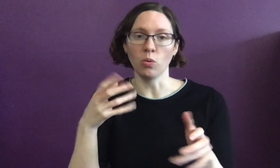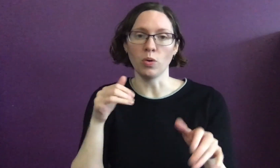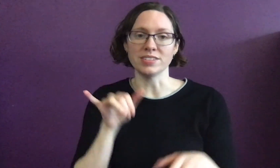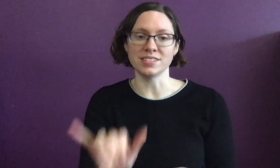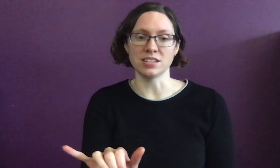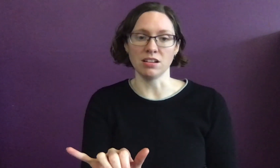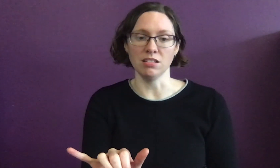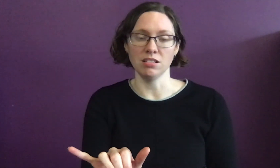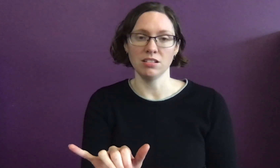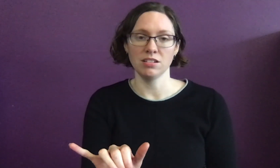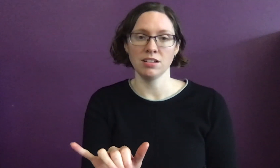was still.